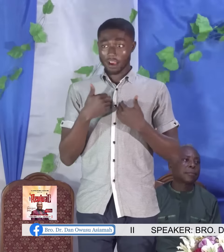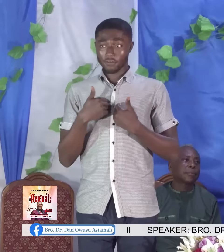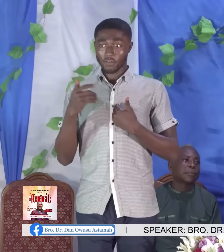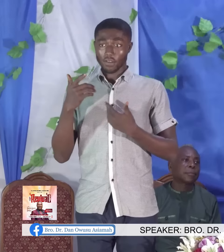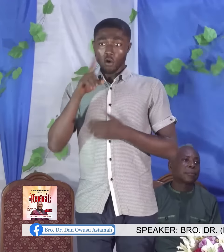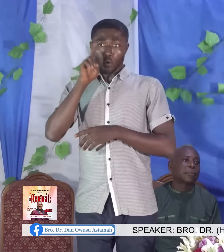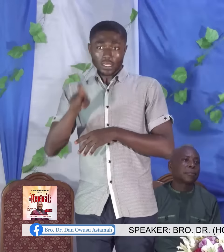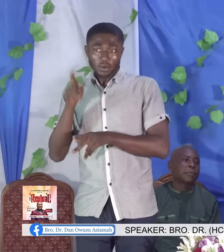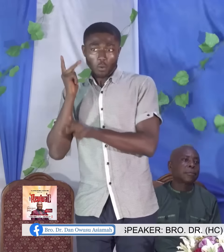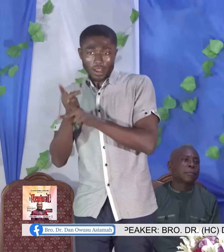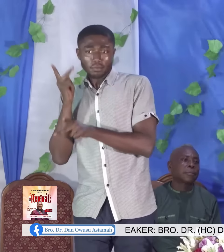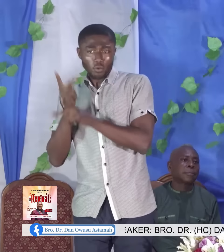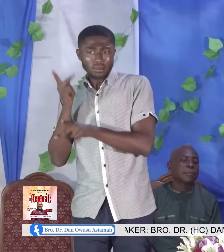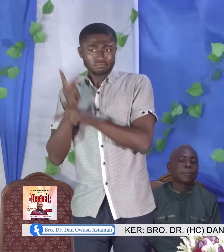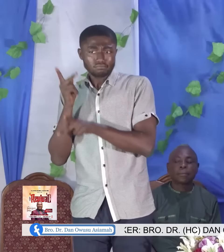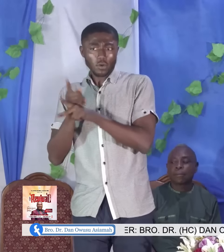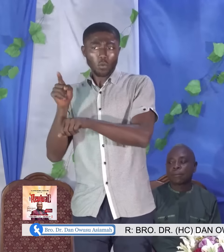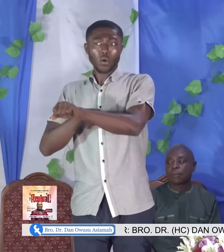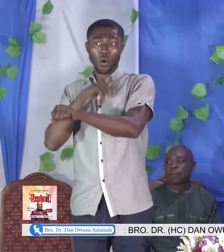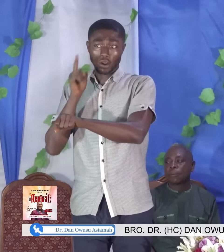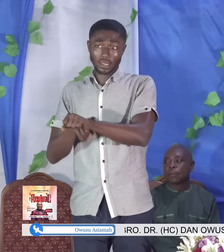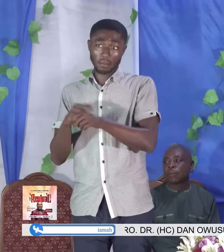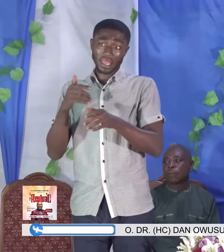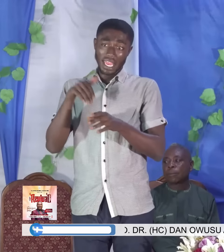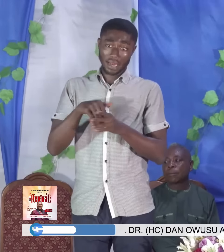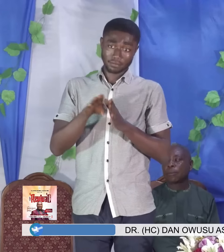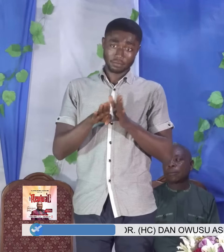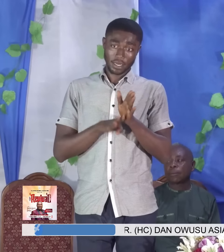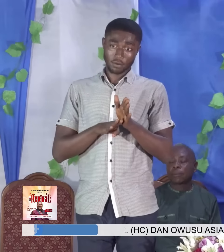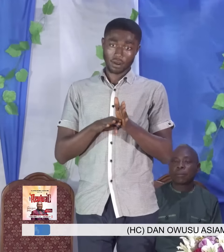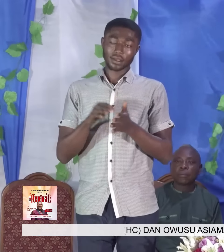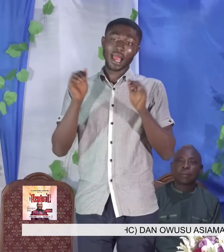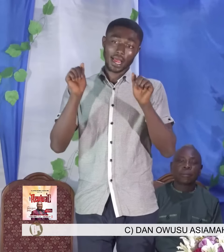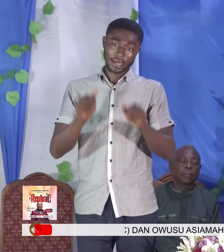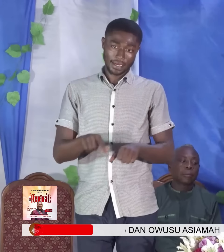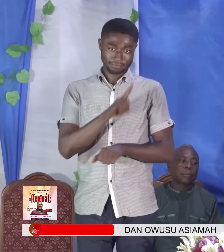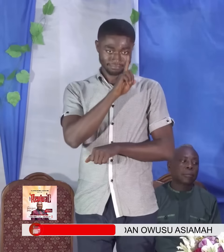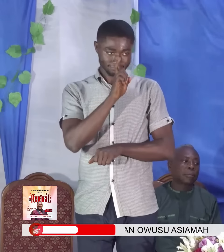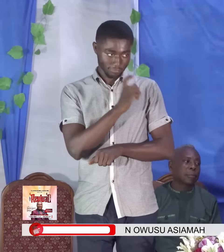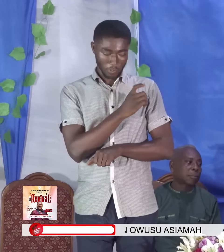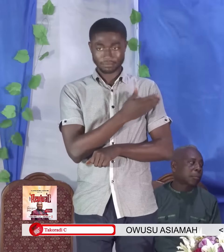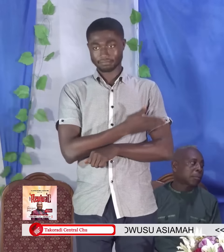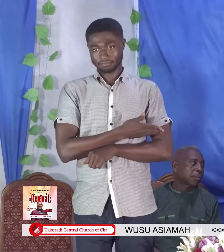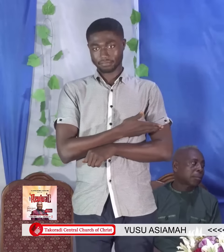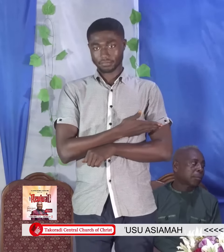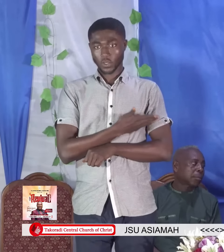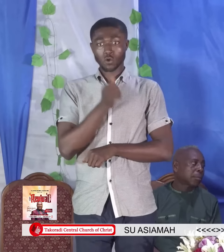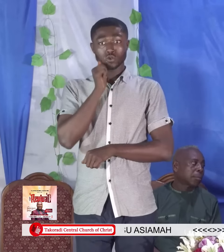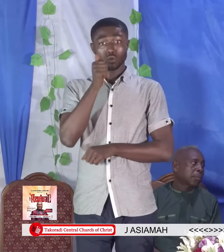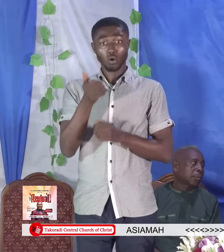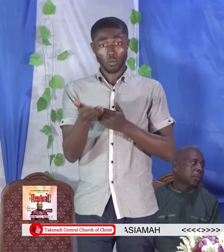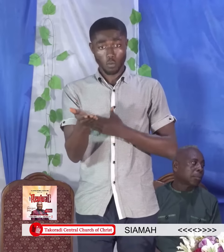se wo bible mu asem bisa bia wo betumi abisa arade bo a ochina anopa